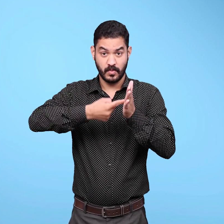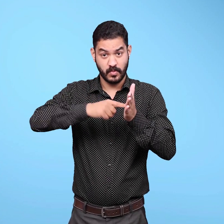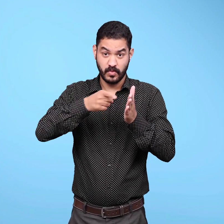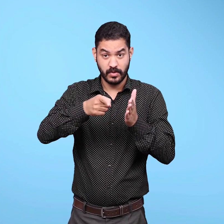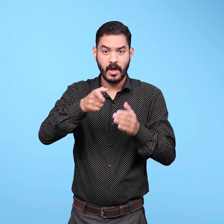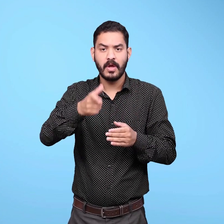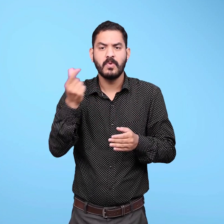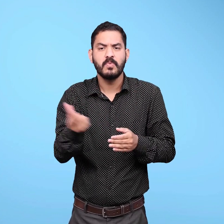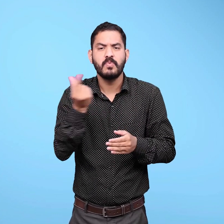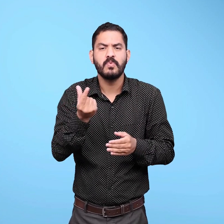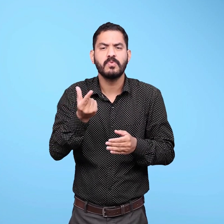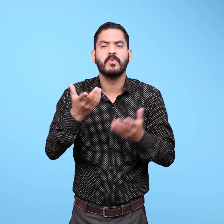for?